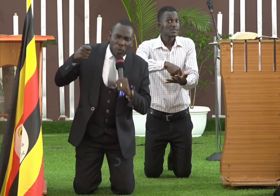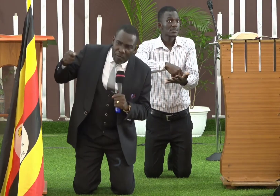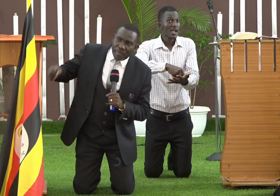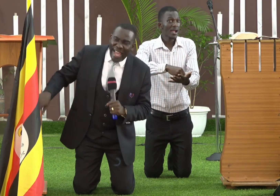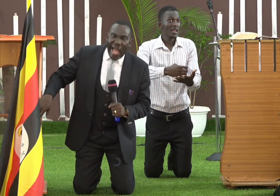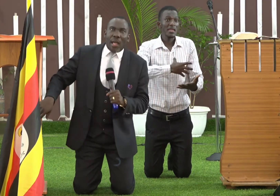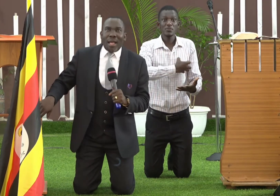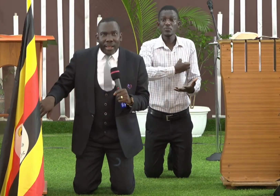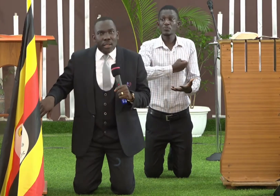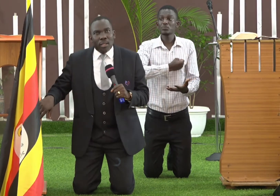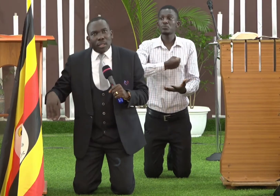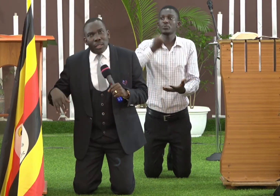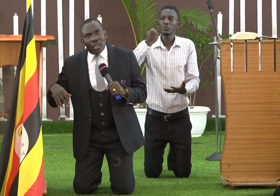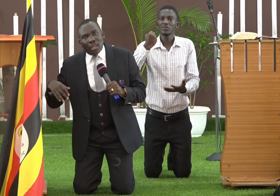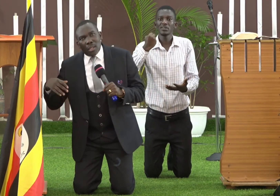muku.